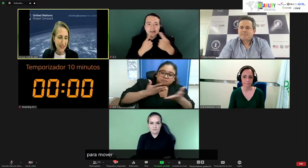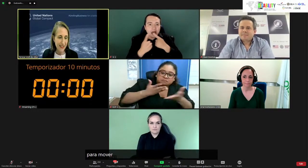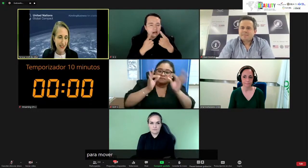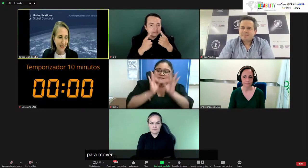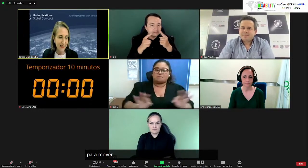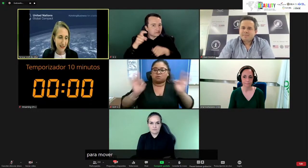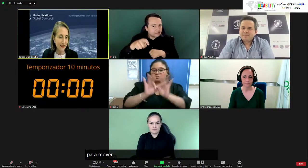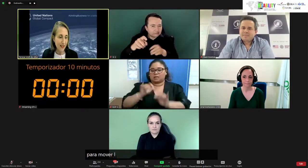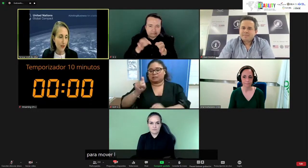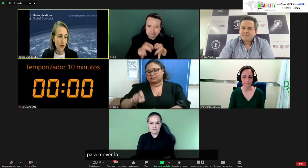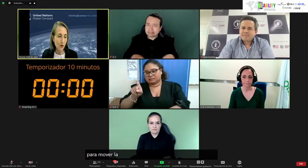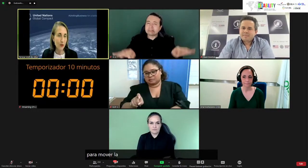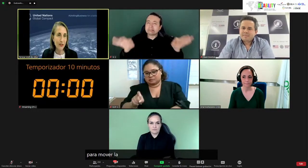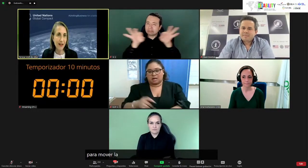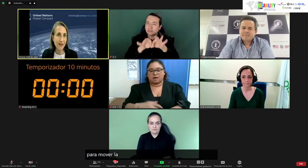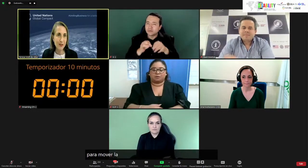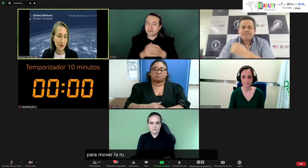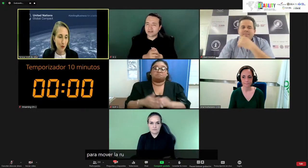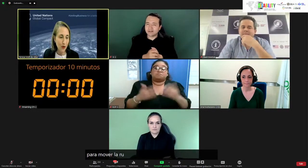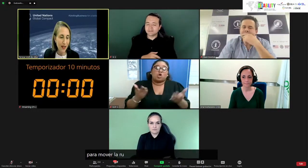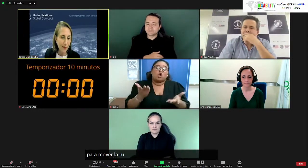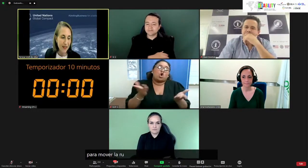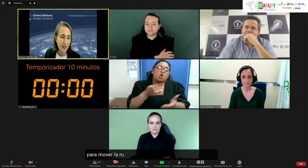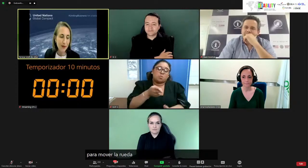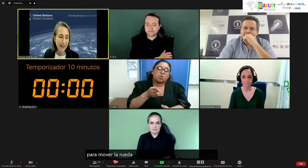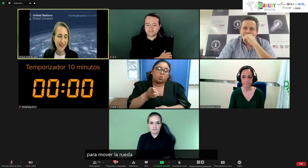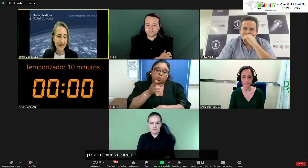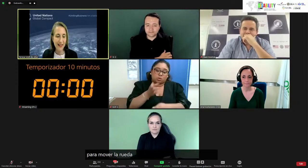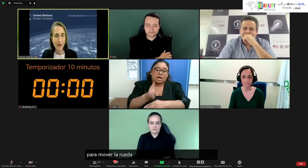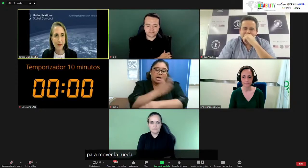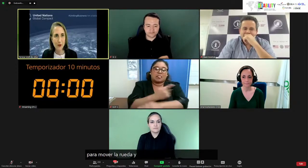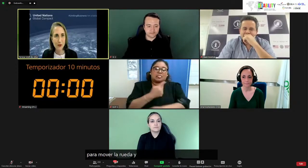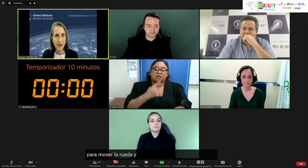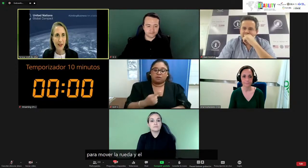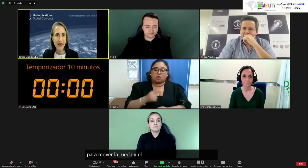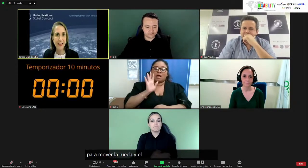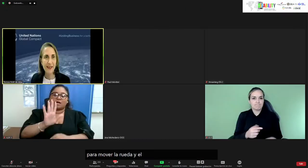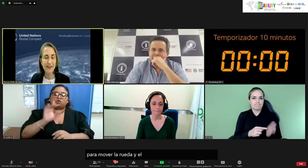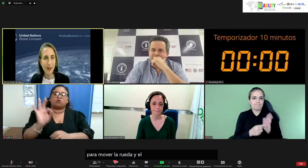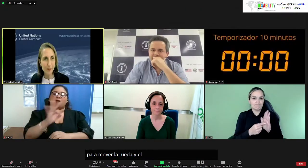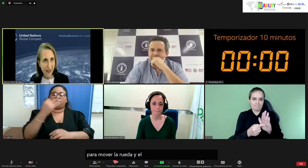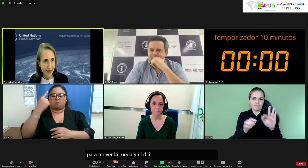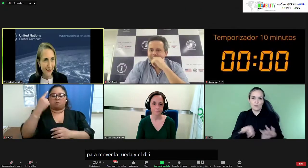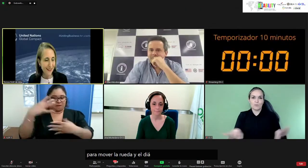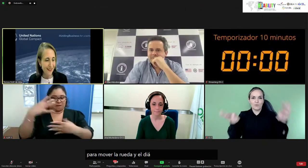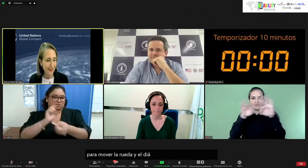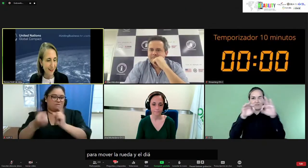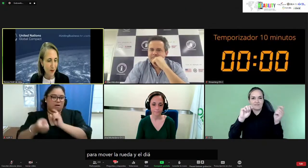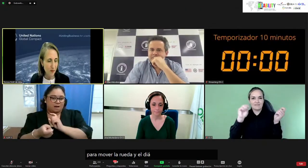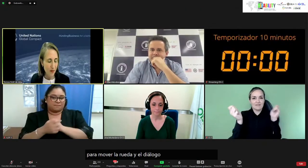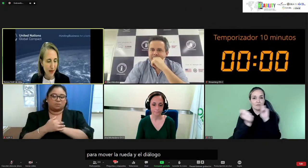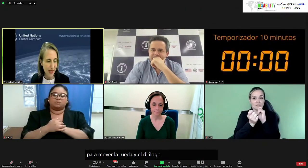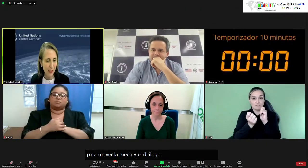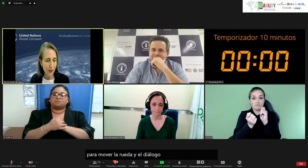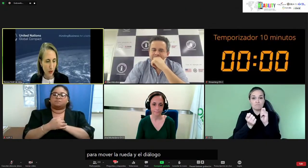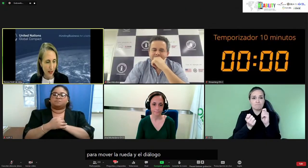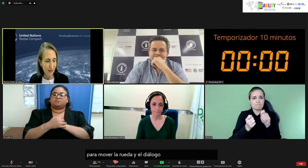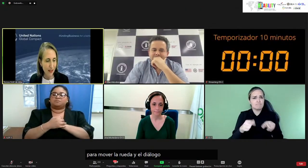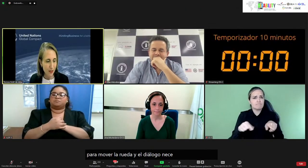necessary dialogue and as indicators this is a tool to generate changes